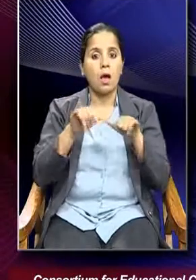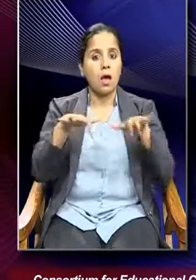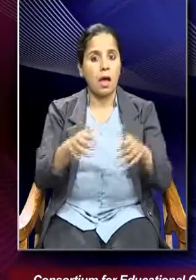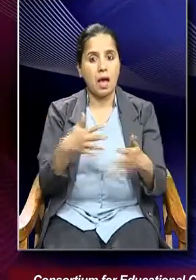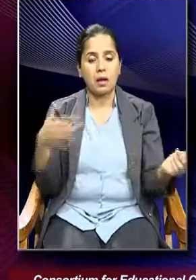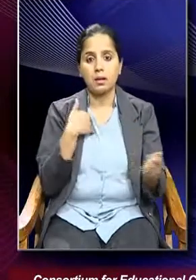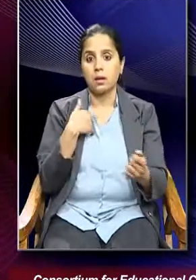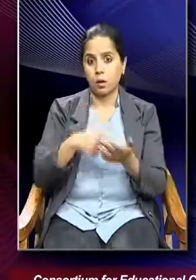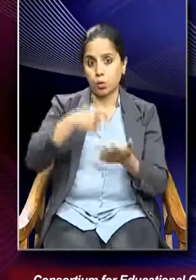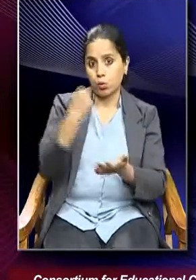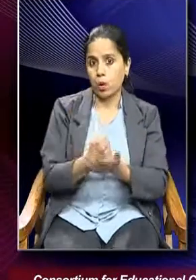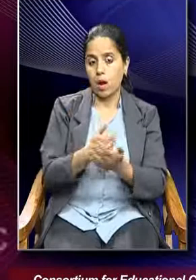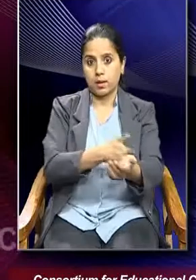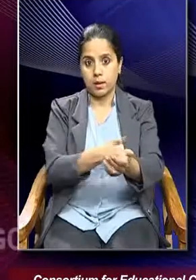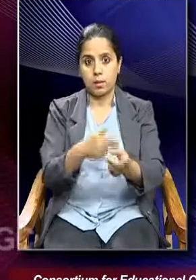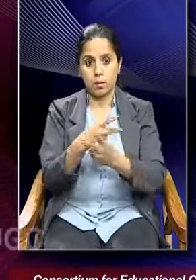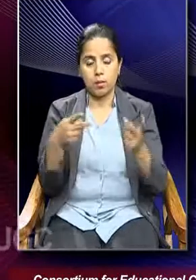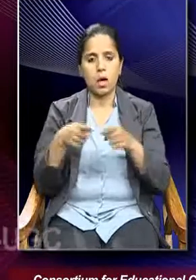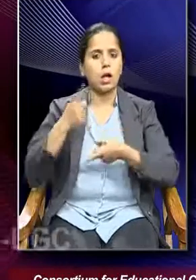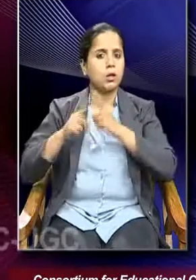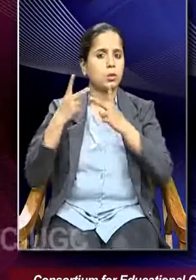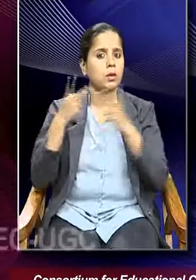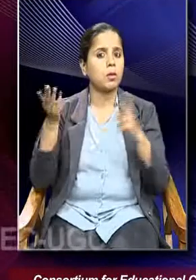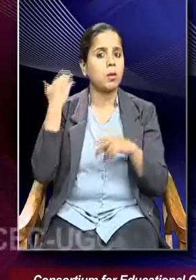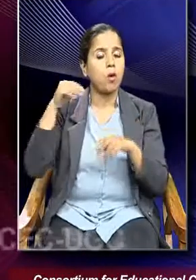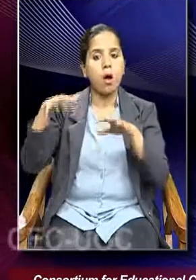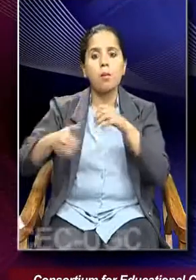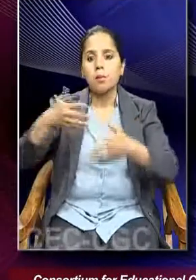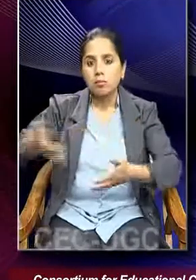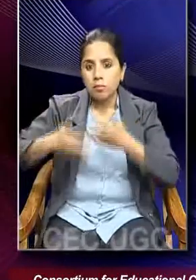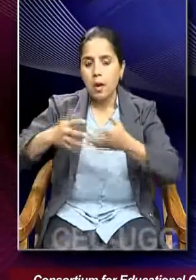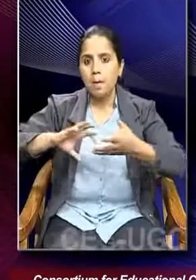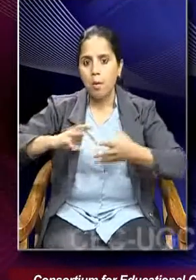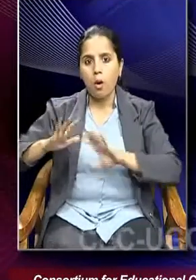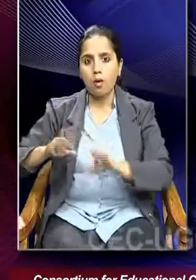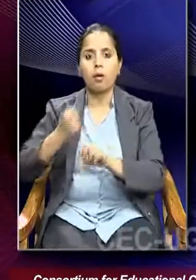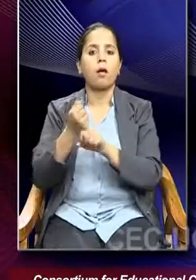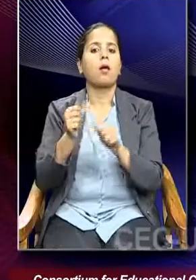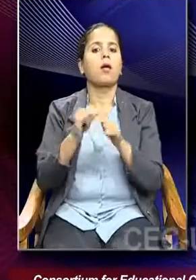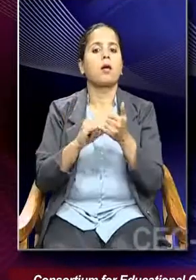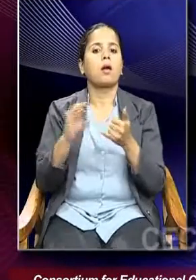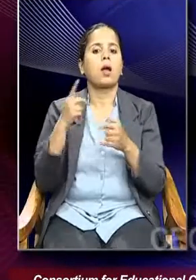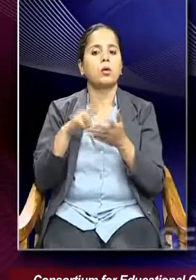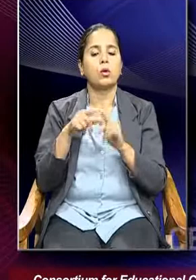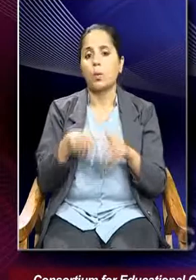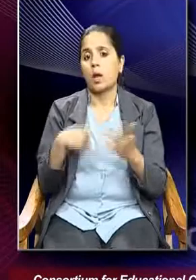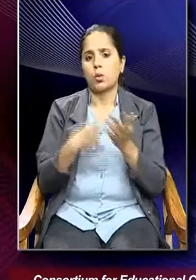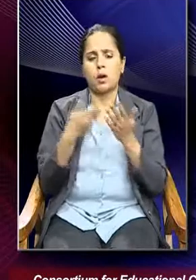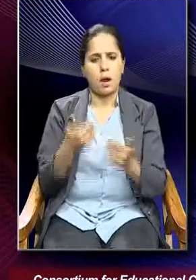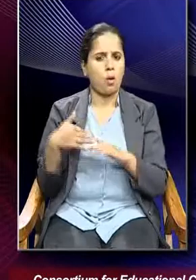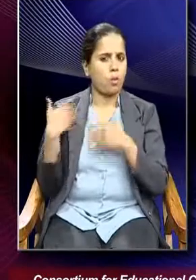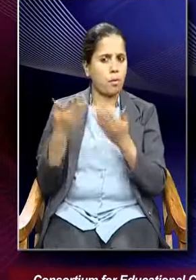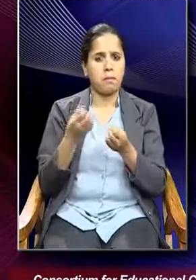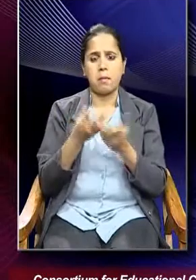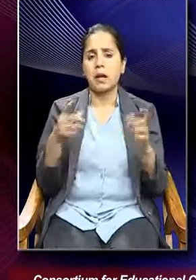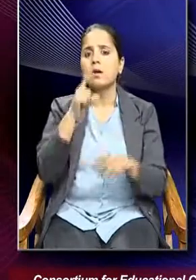the basis of historical levels of gasoline production, because by now many firms would